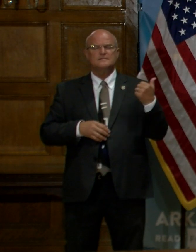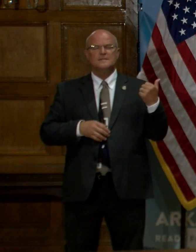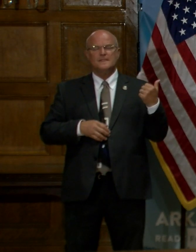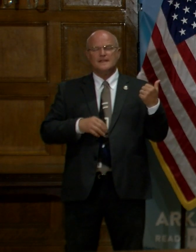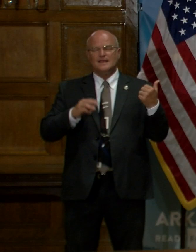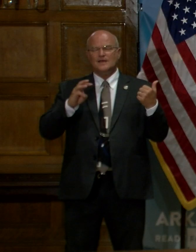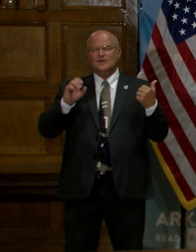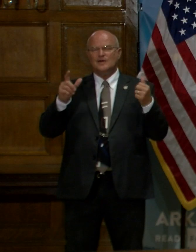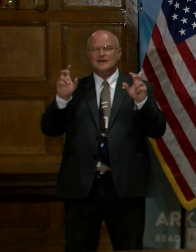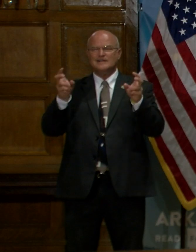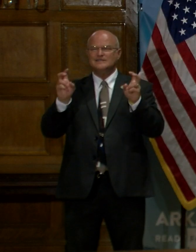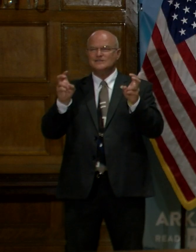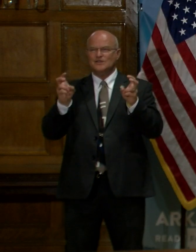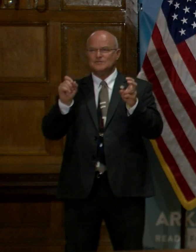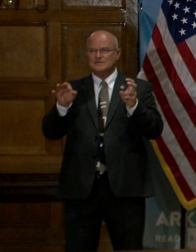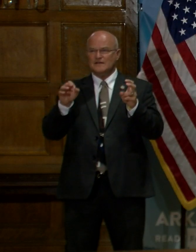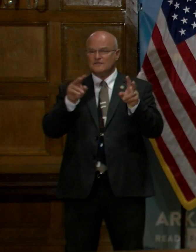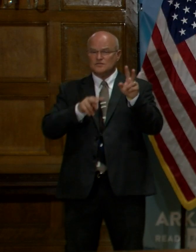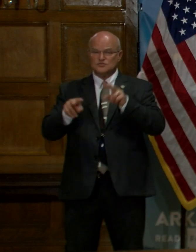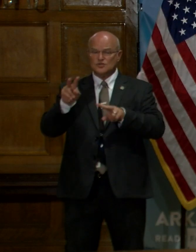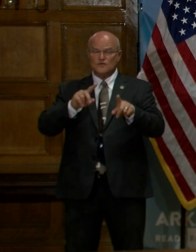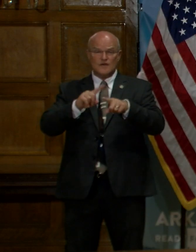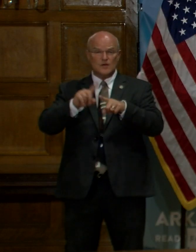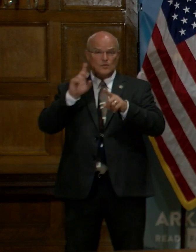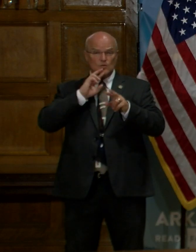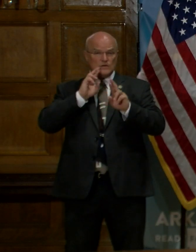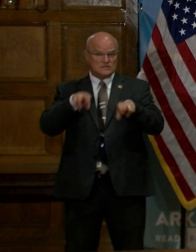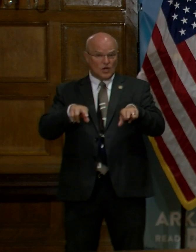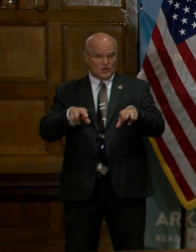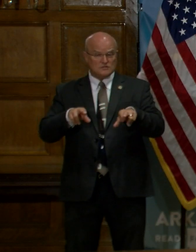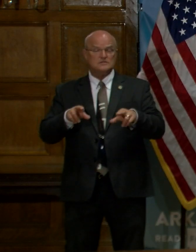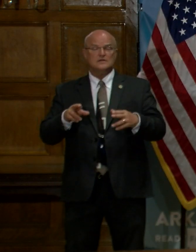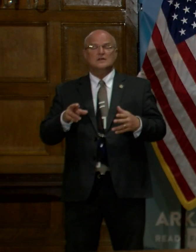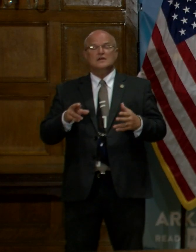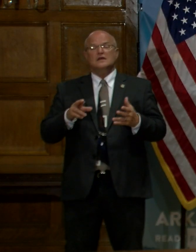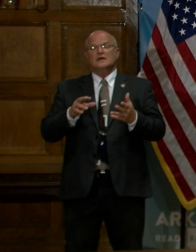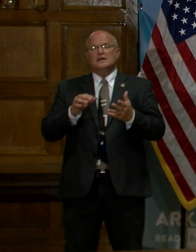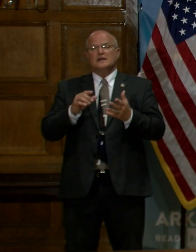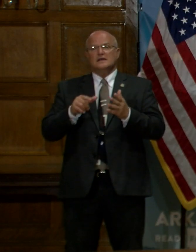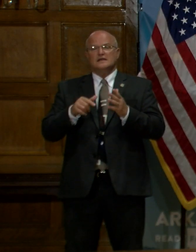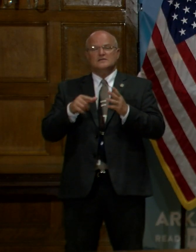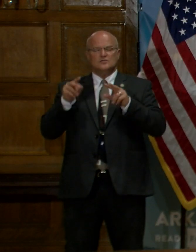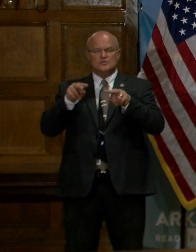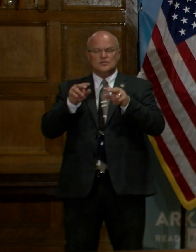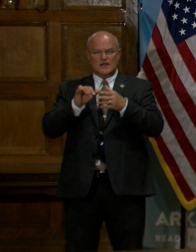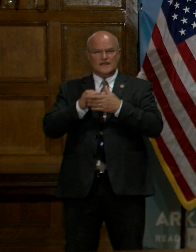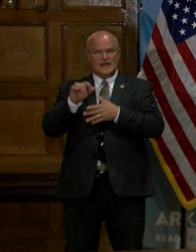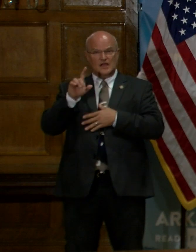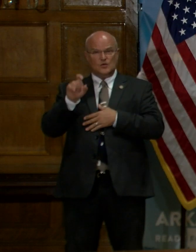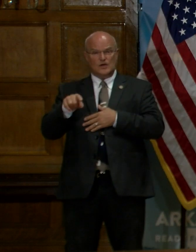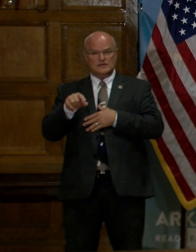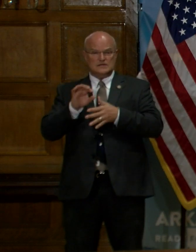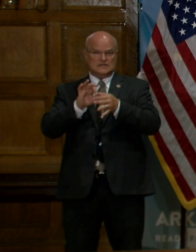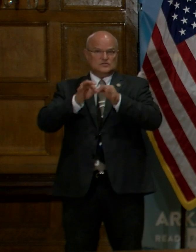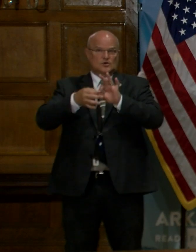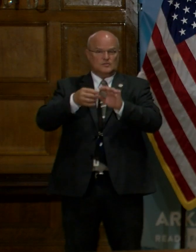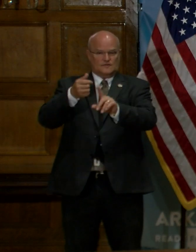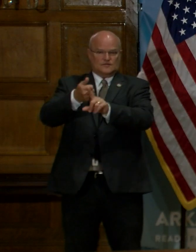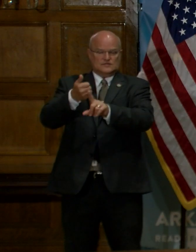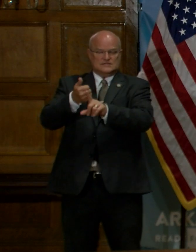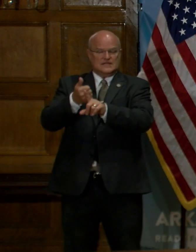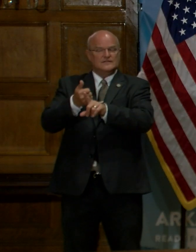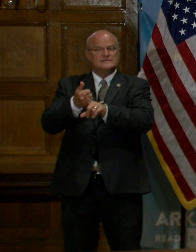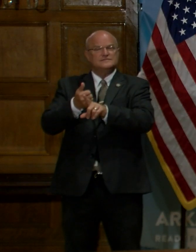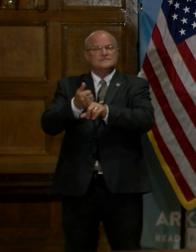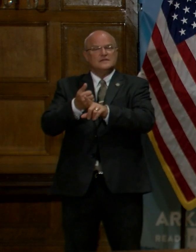Well, in terms of the survey results, you can look at that question, you can interpret it for